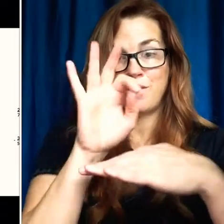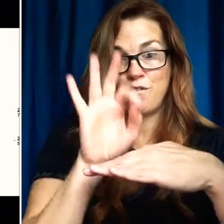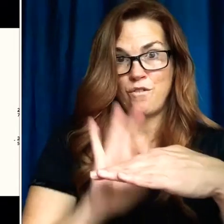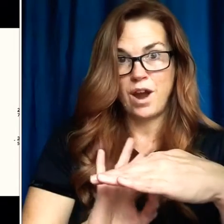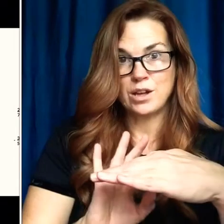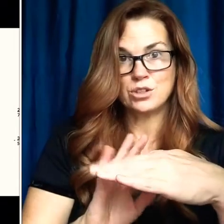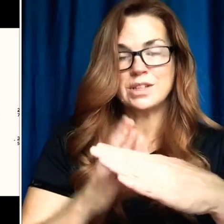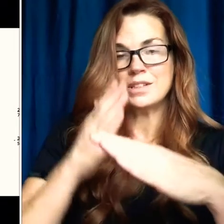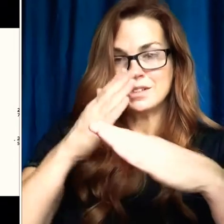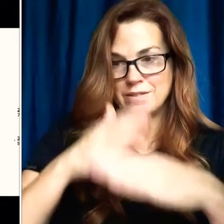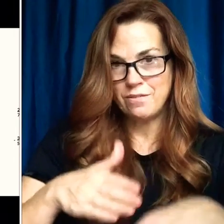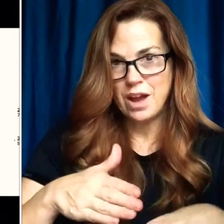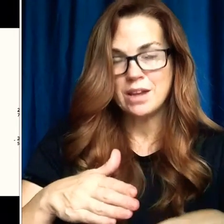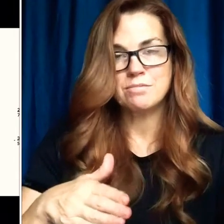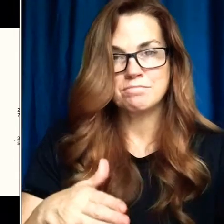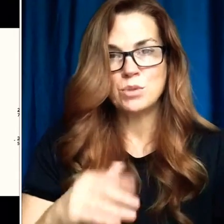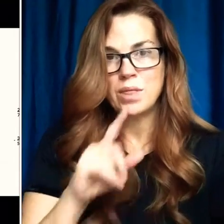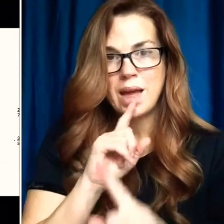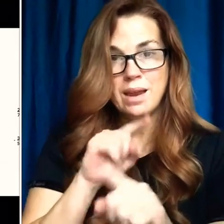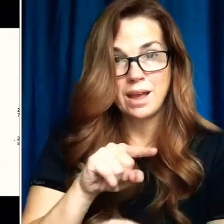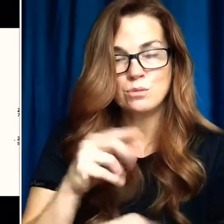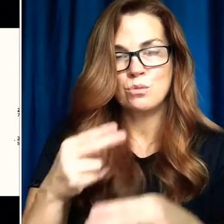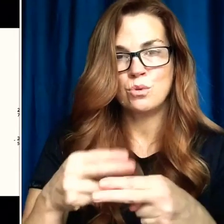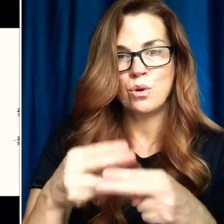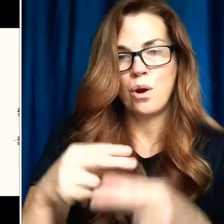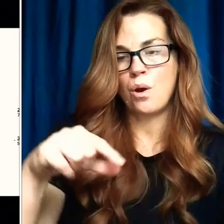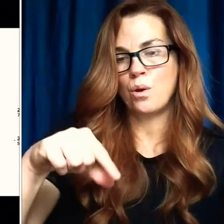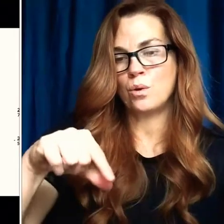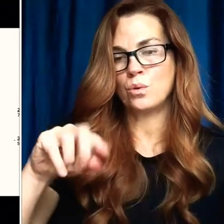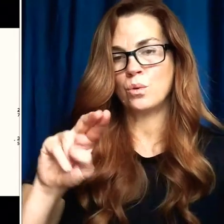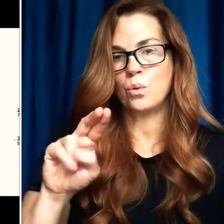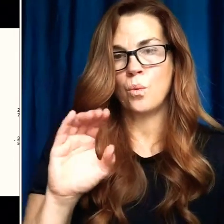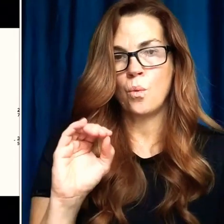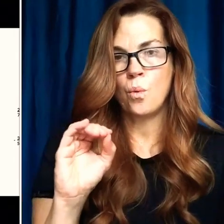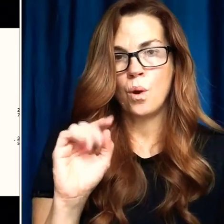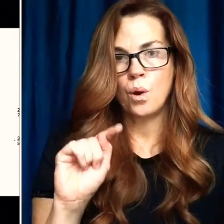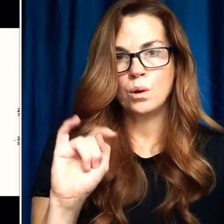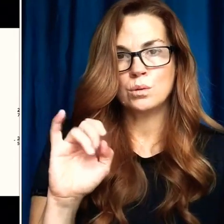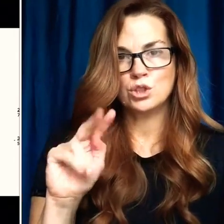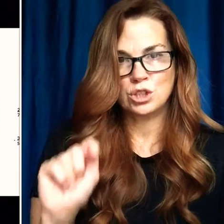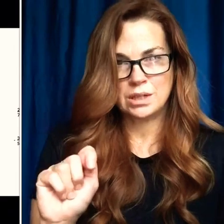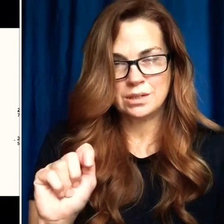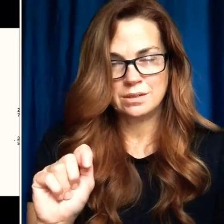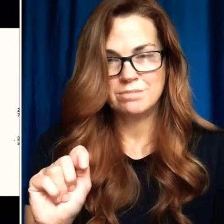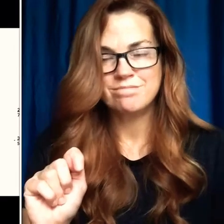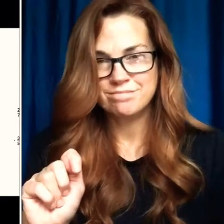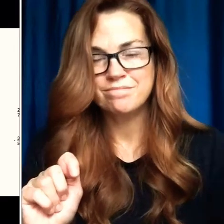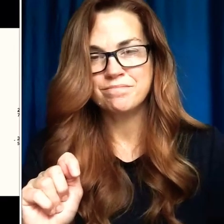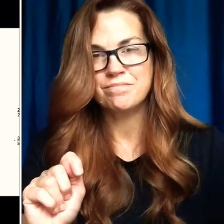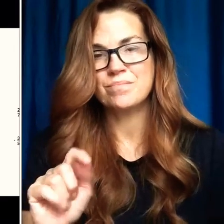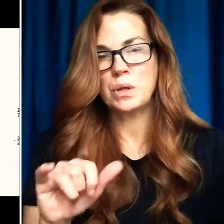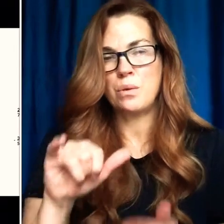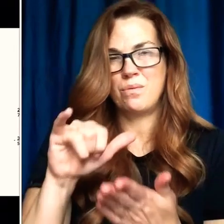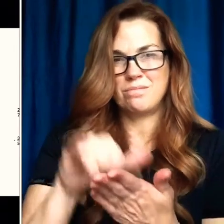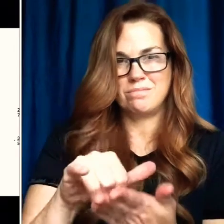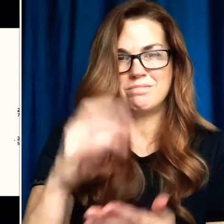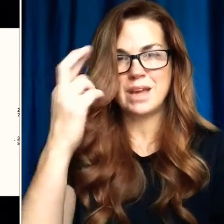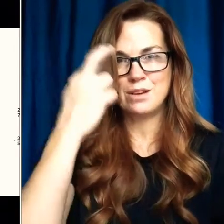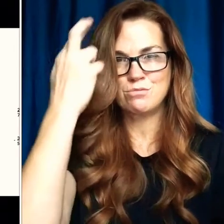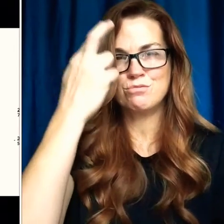is a division problem, and the solution to a division problem is known as the quotient, this symbol makes sense.